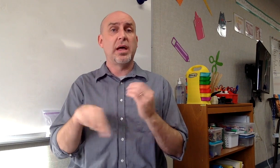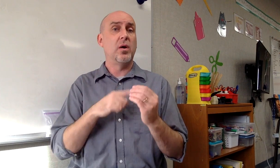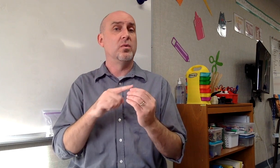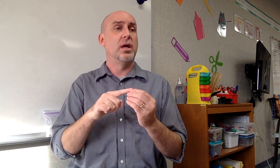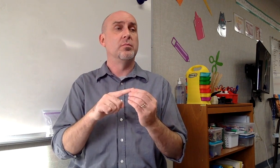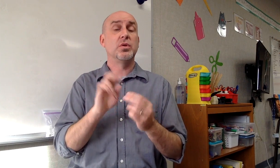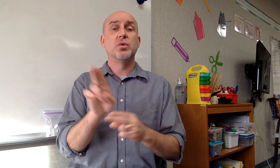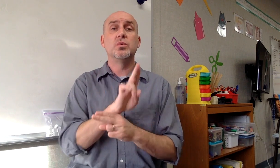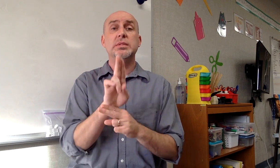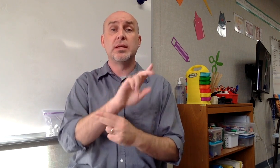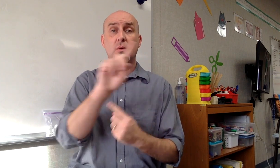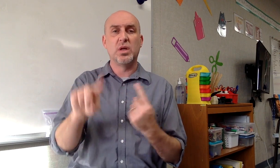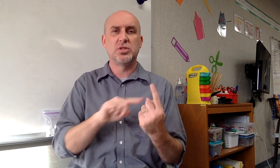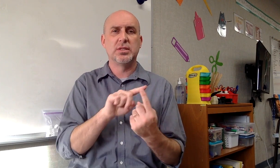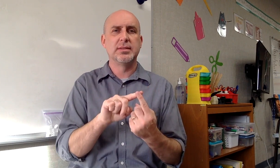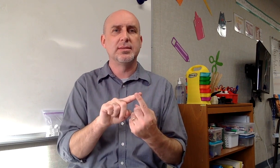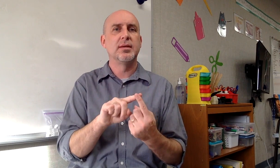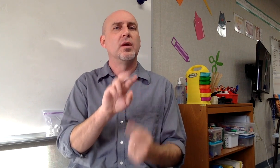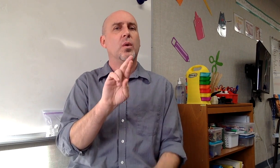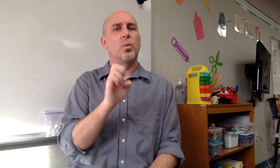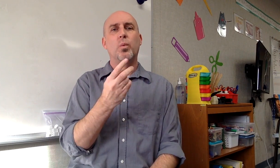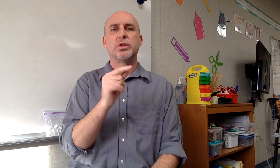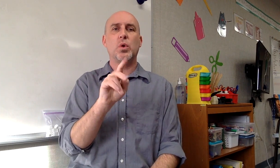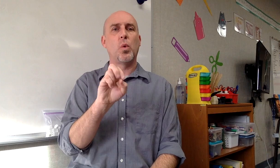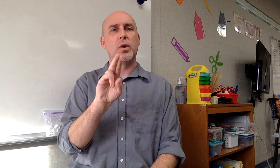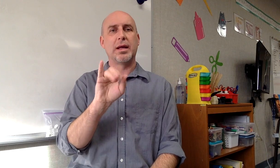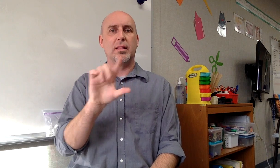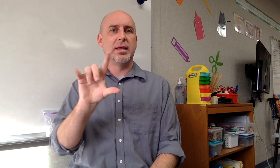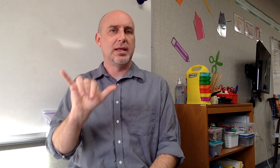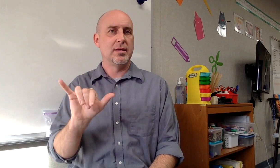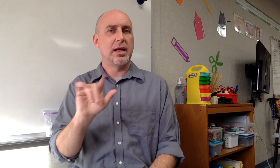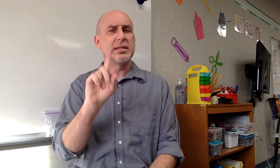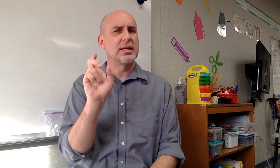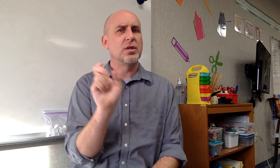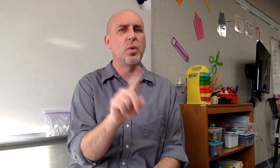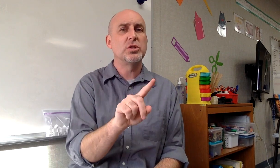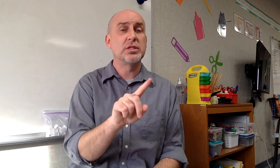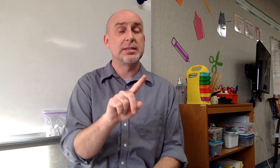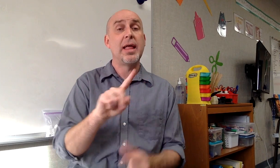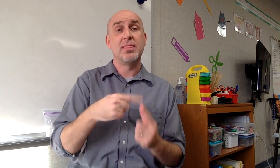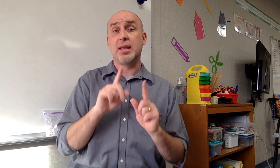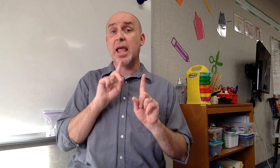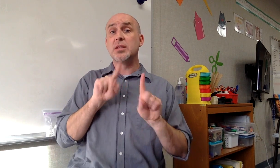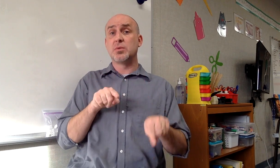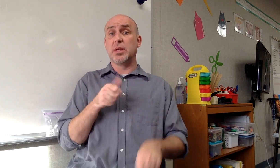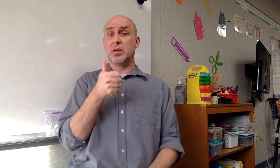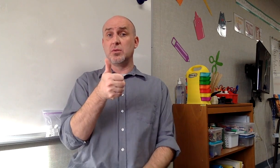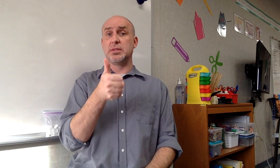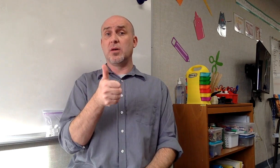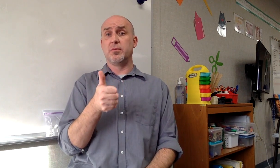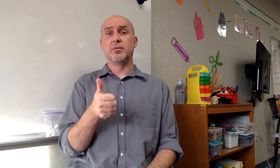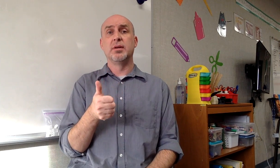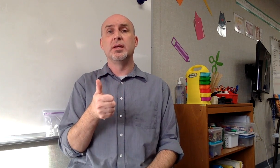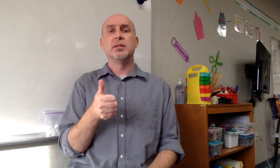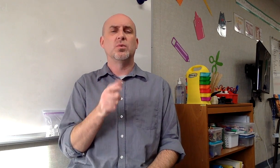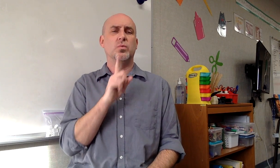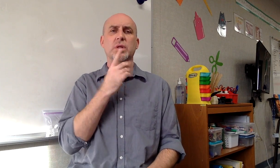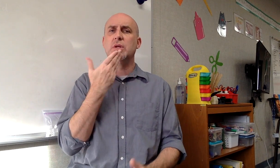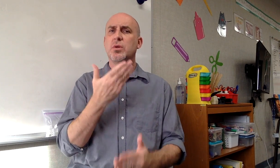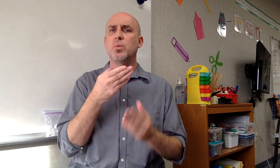about using questions rhetorically, asking the question and then answering it yourself. It's a really good way